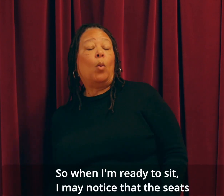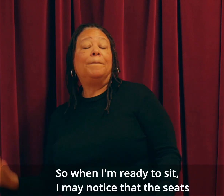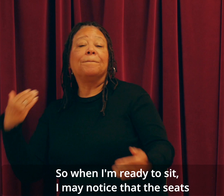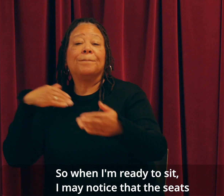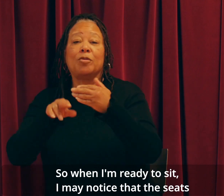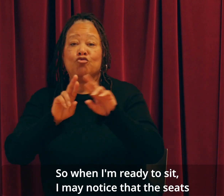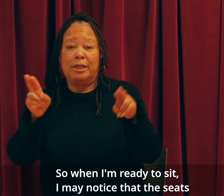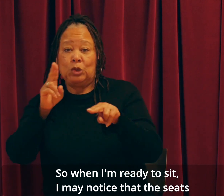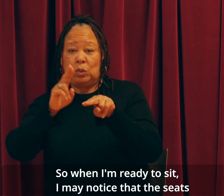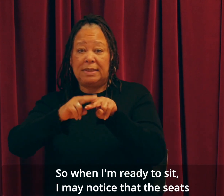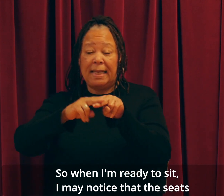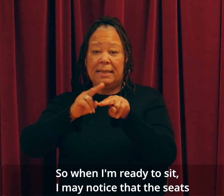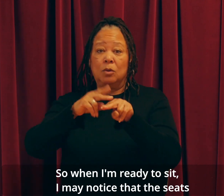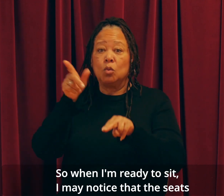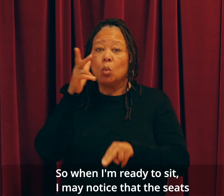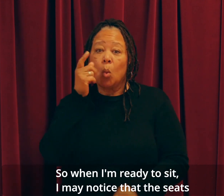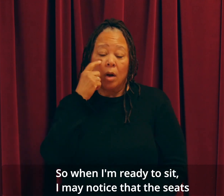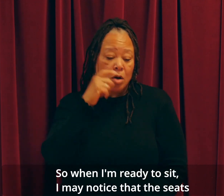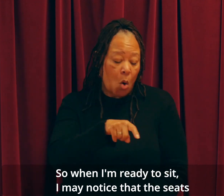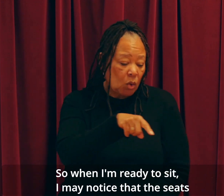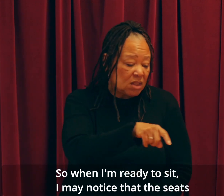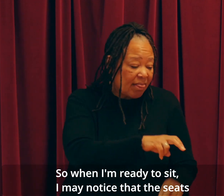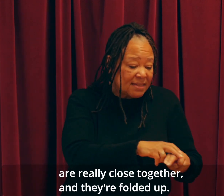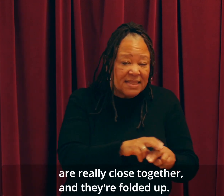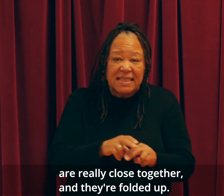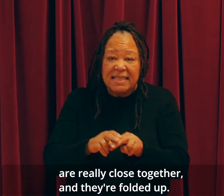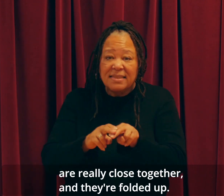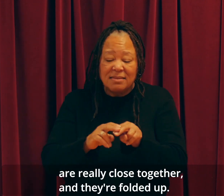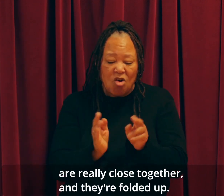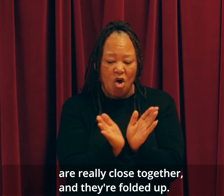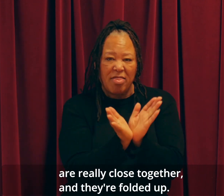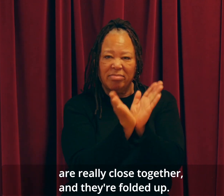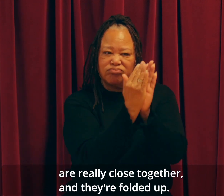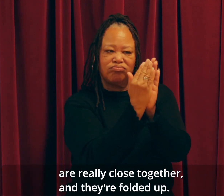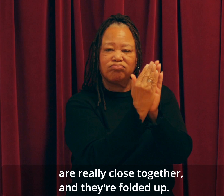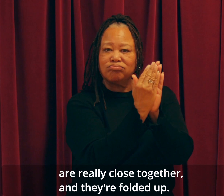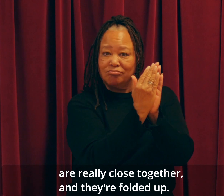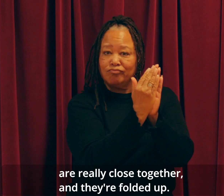So, when I'm ready to sit, I may notice that the seats are really close together and they're folded